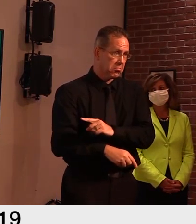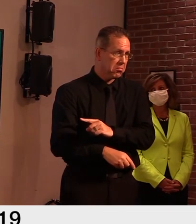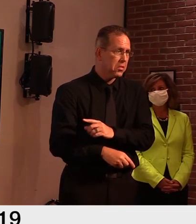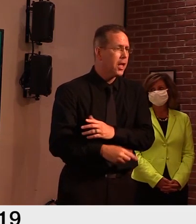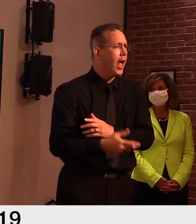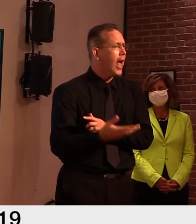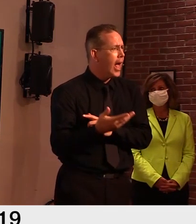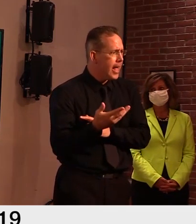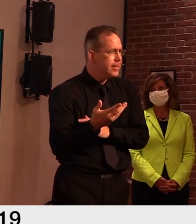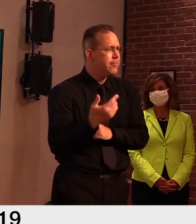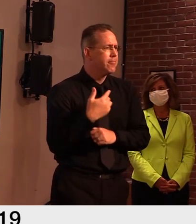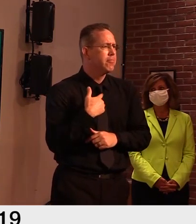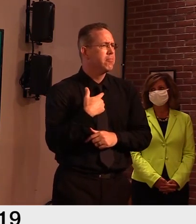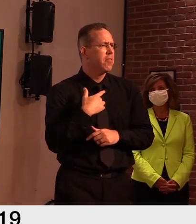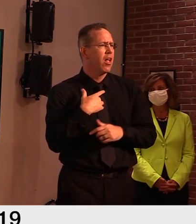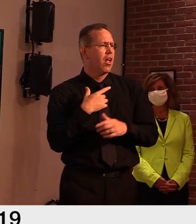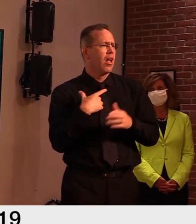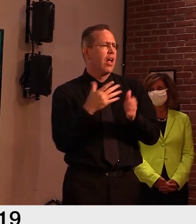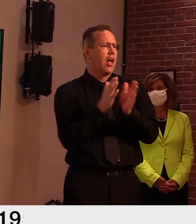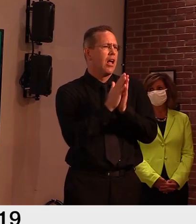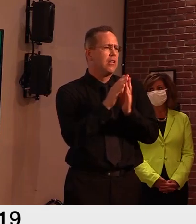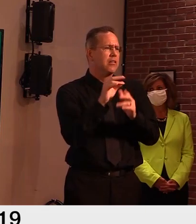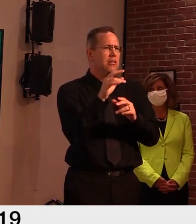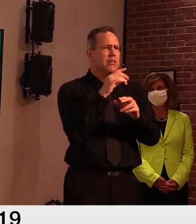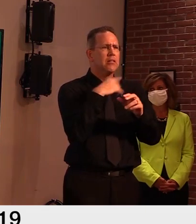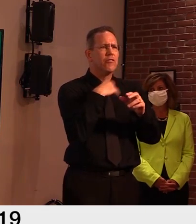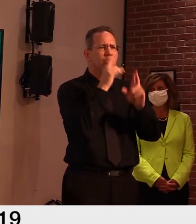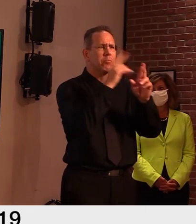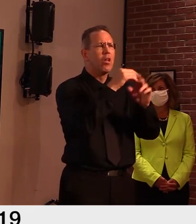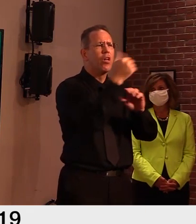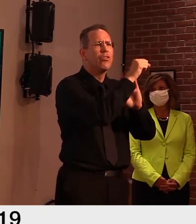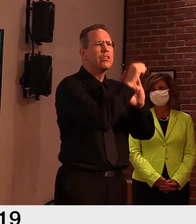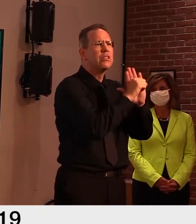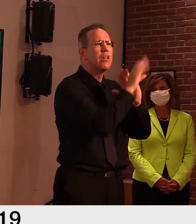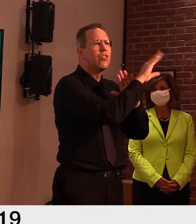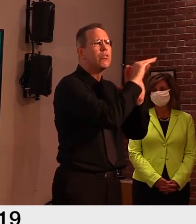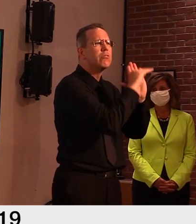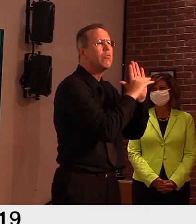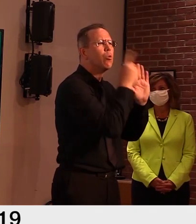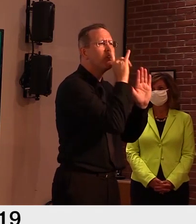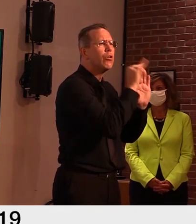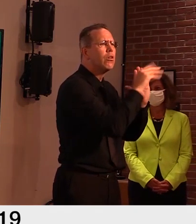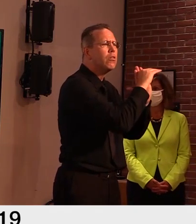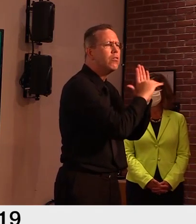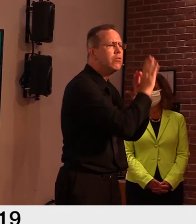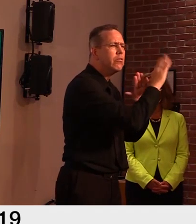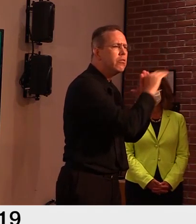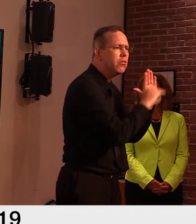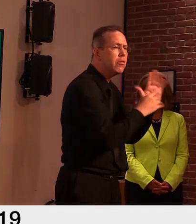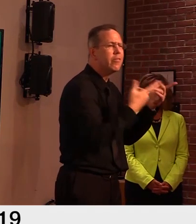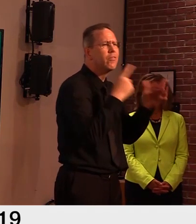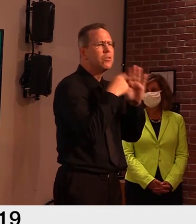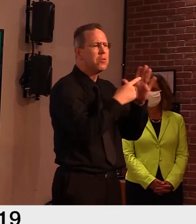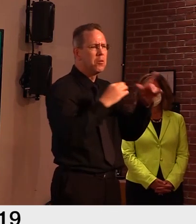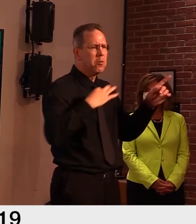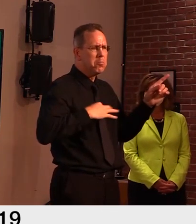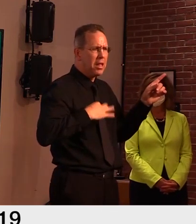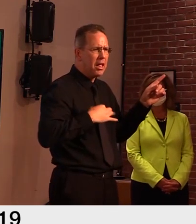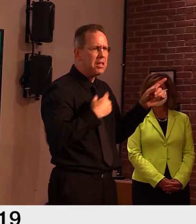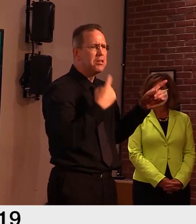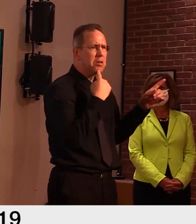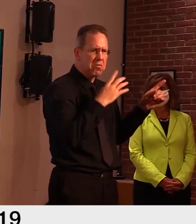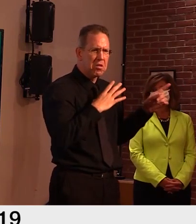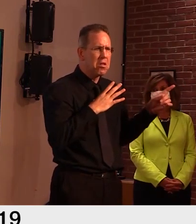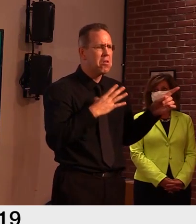far, we've asked individuals who are traveling outside the state to respect the other states and what